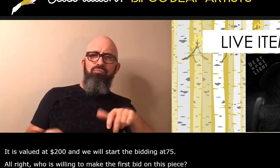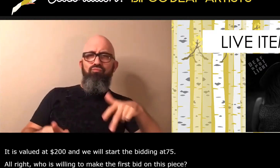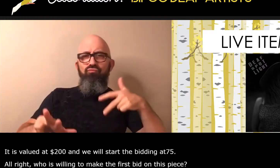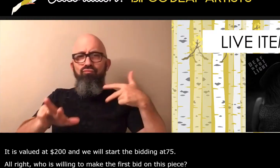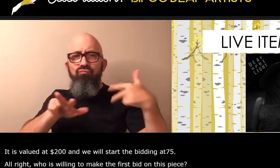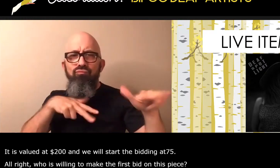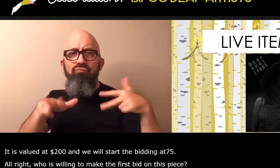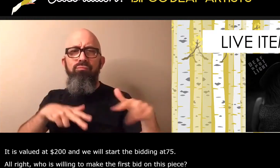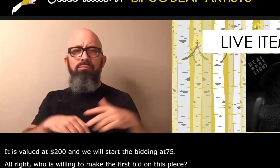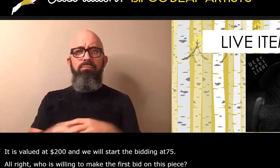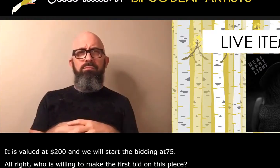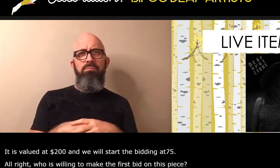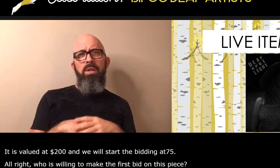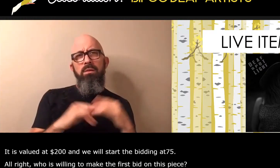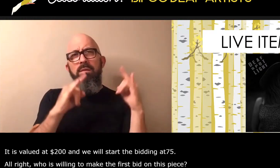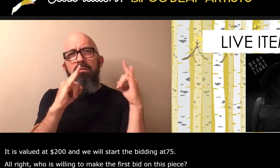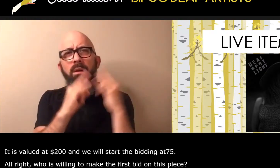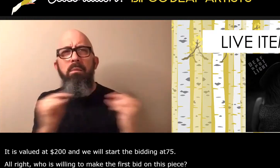Shane Donovan